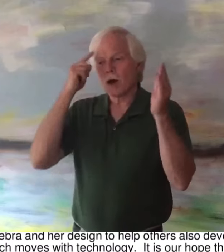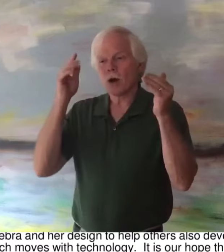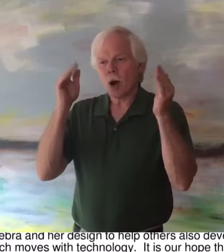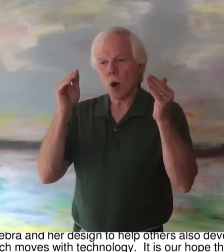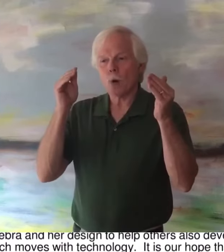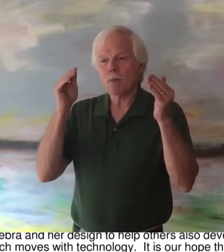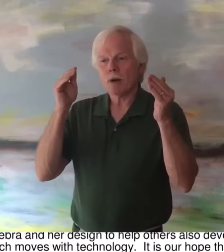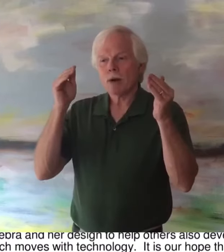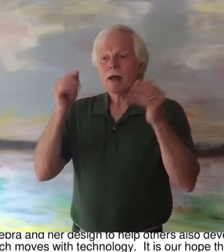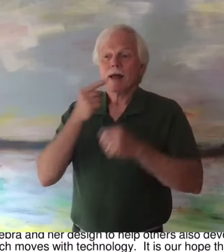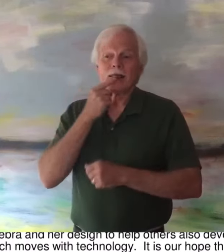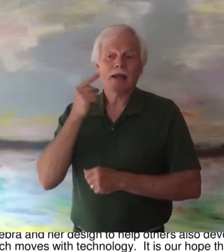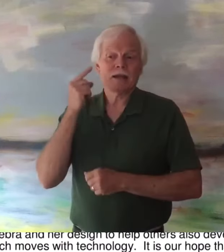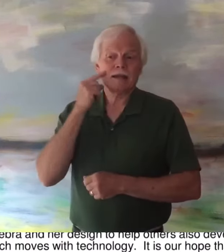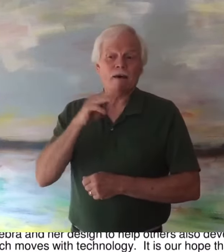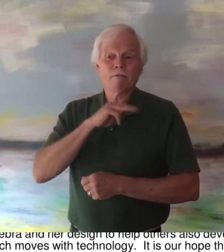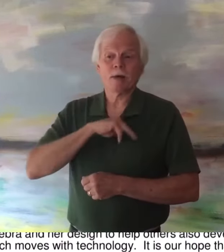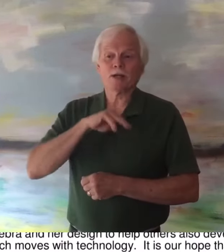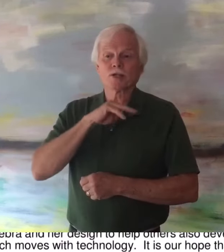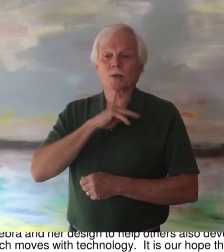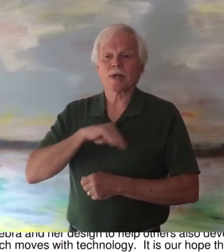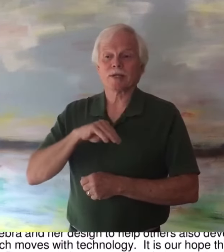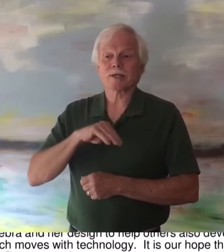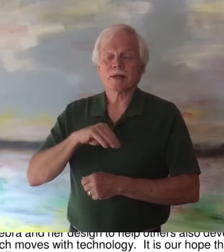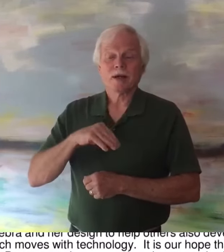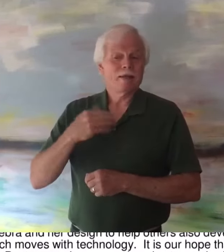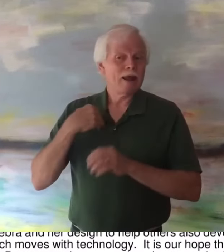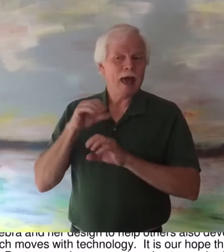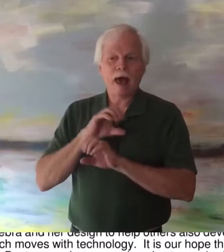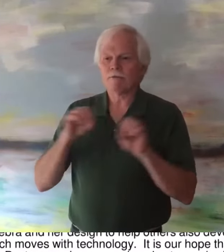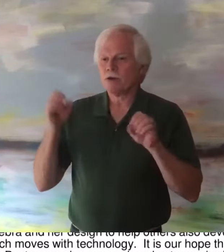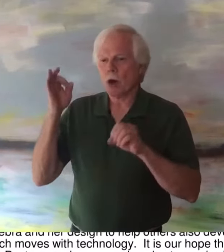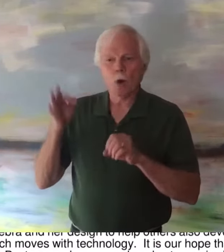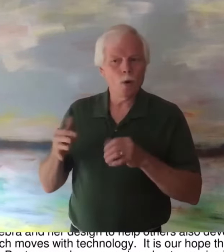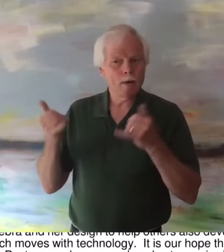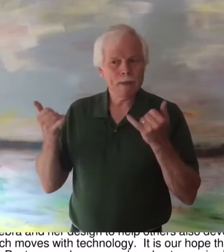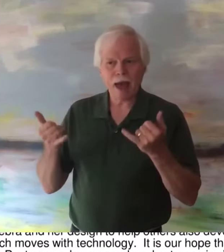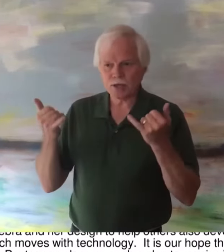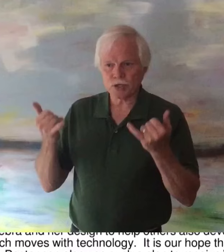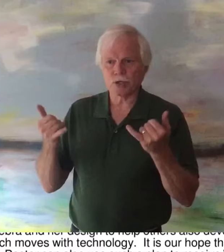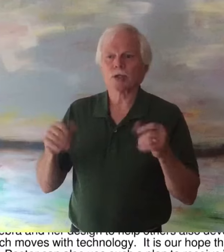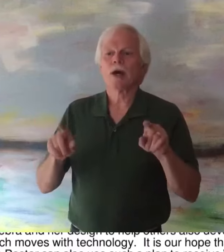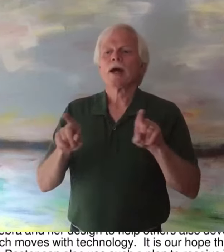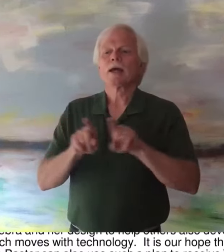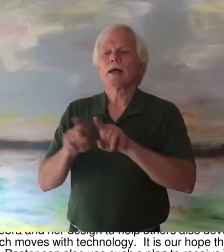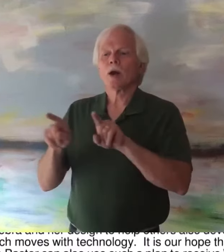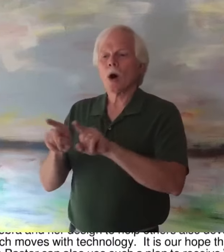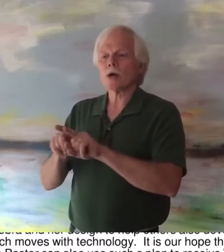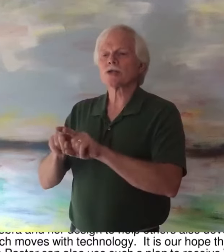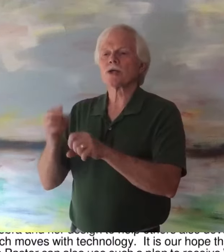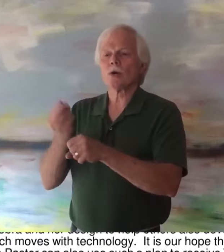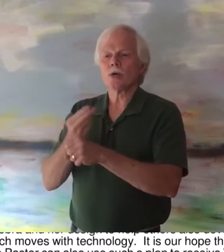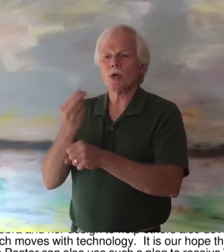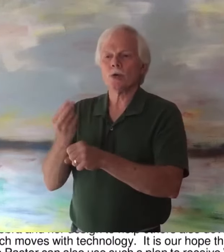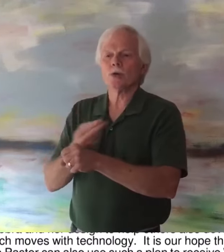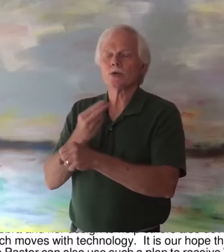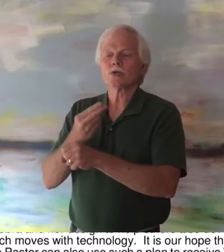our hope that Deaf ministries that have no pastor can also use